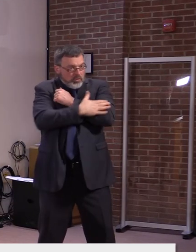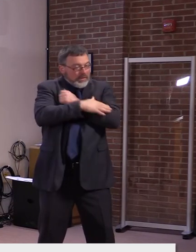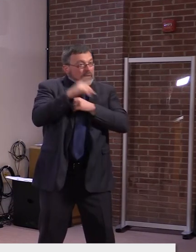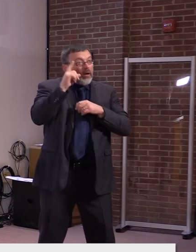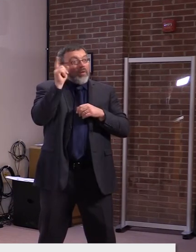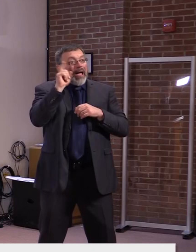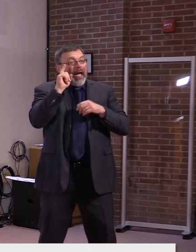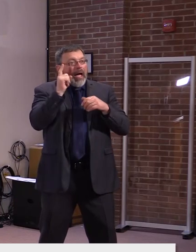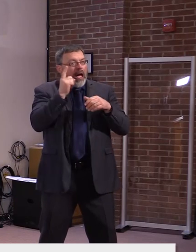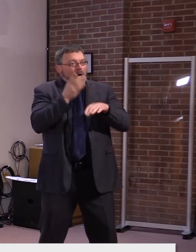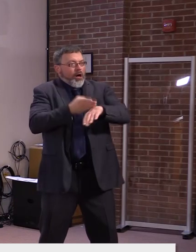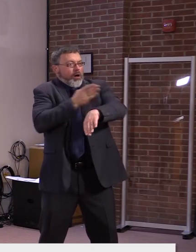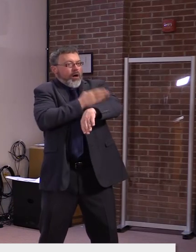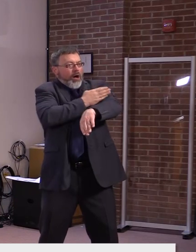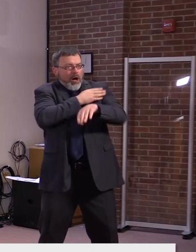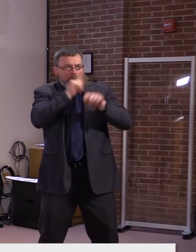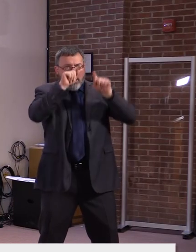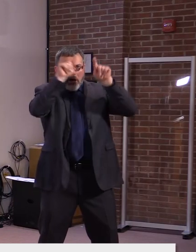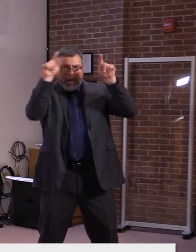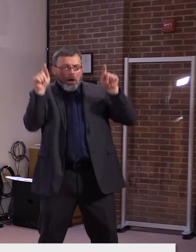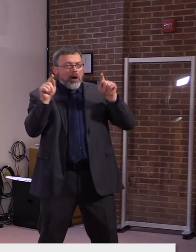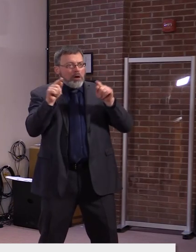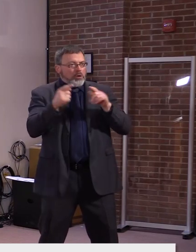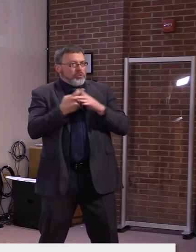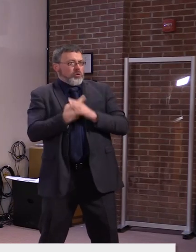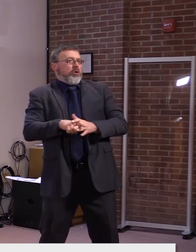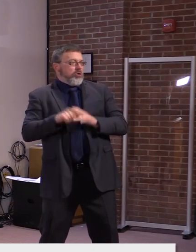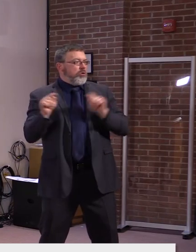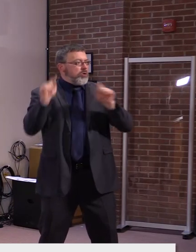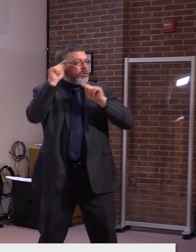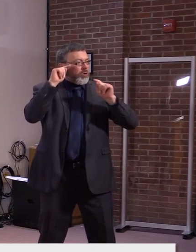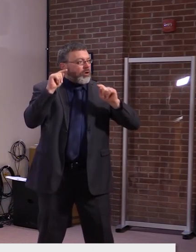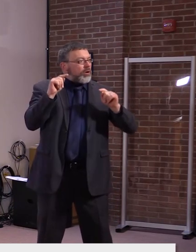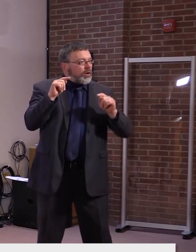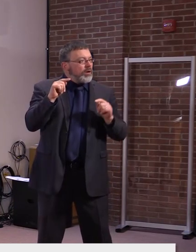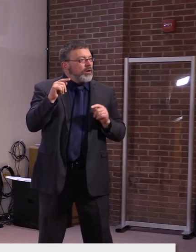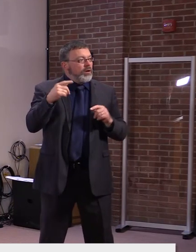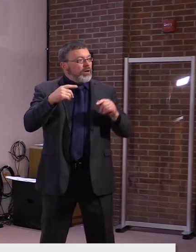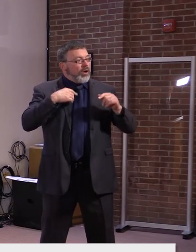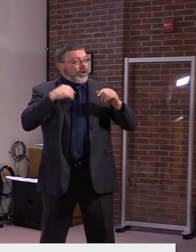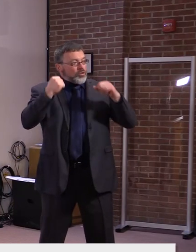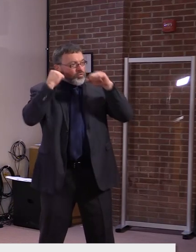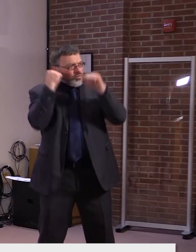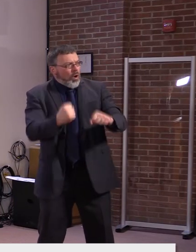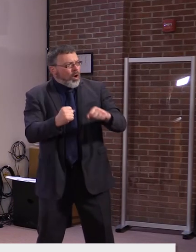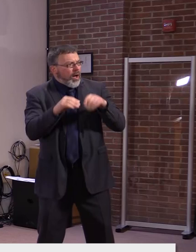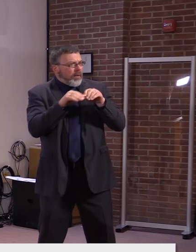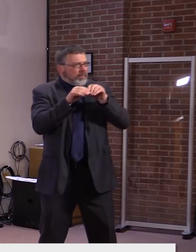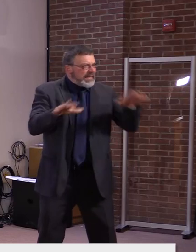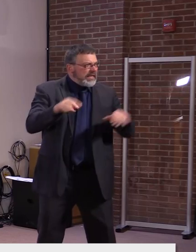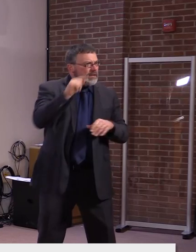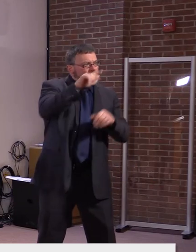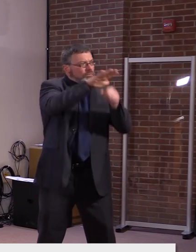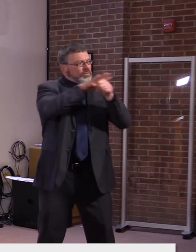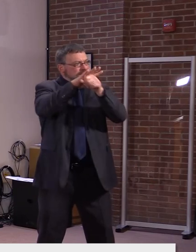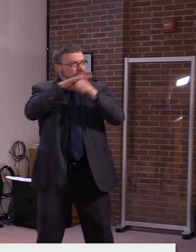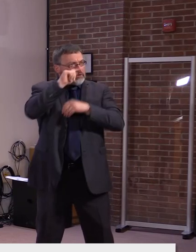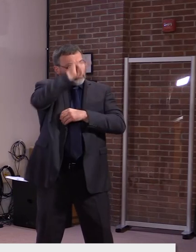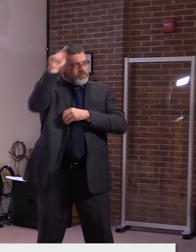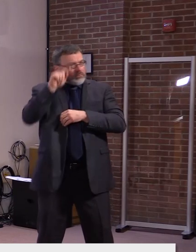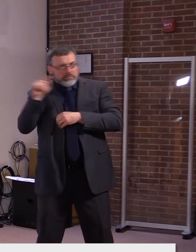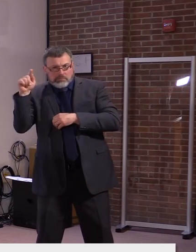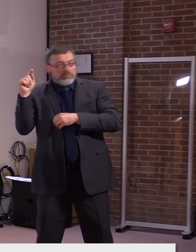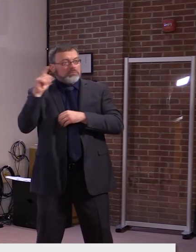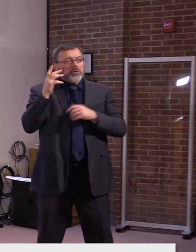past waves, we've seen outbreaks start regionally and then grow nationally or grow to other regions. But at the moment,